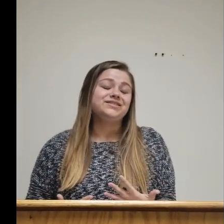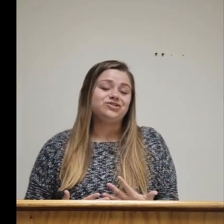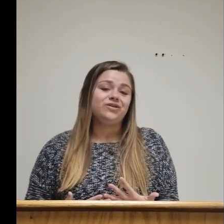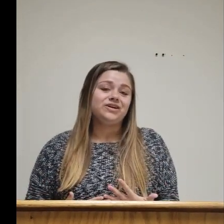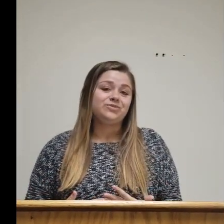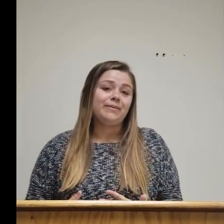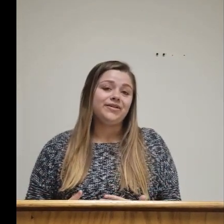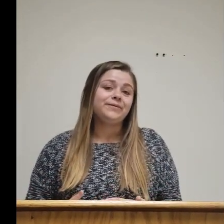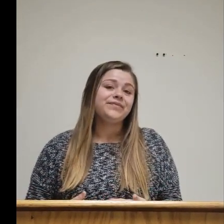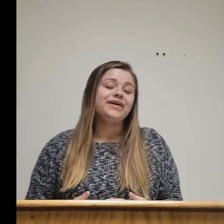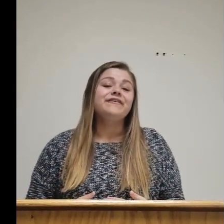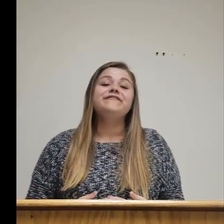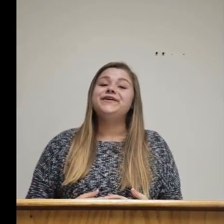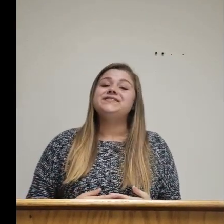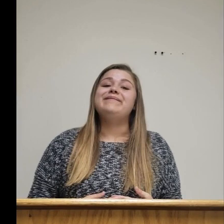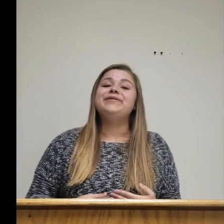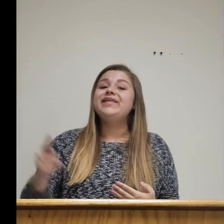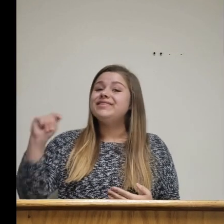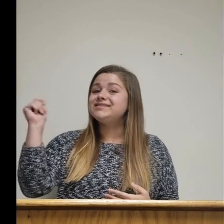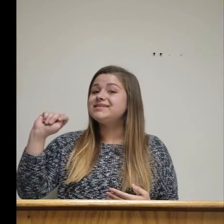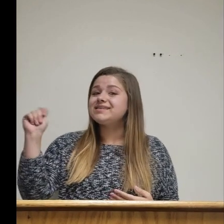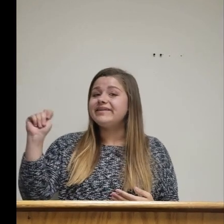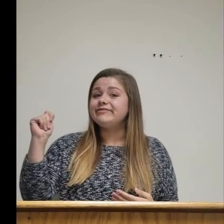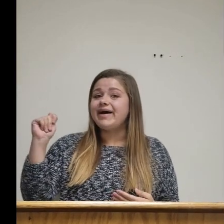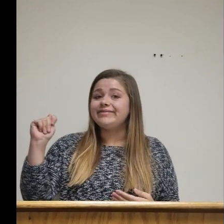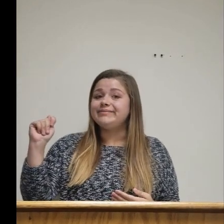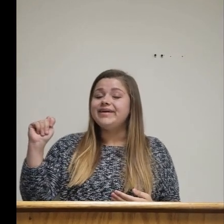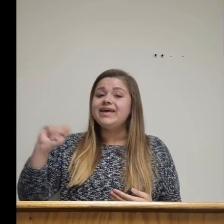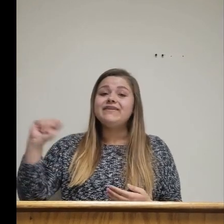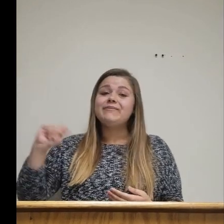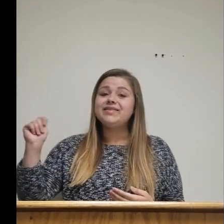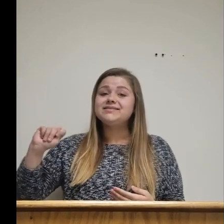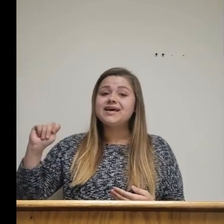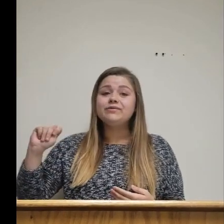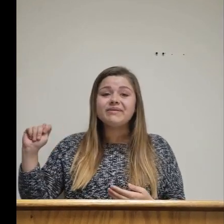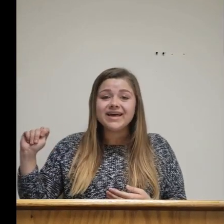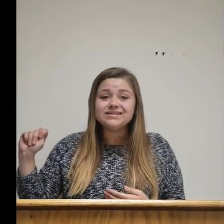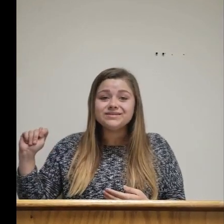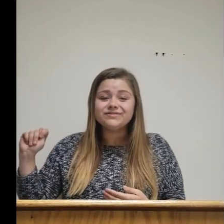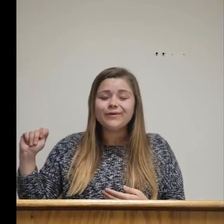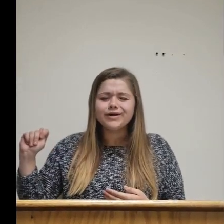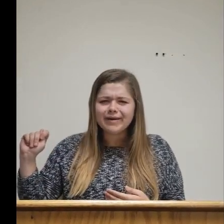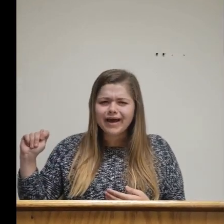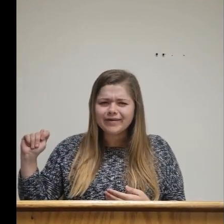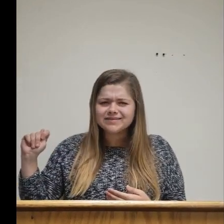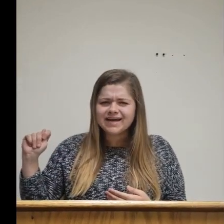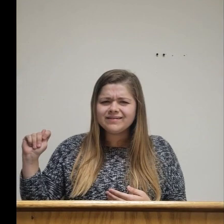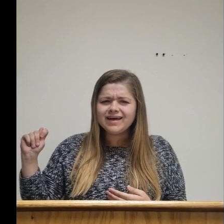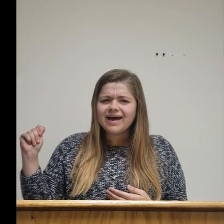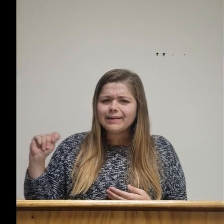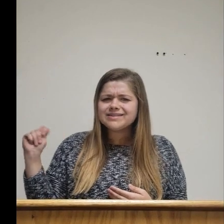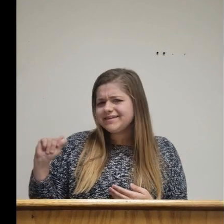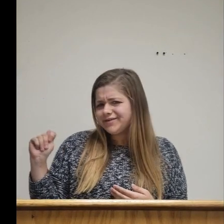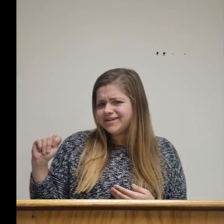get their message across properly. For example, this is a sign for bathroom. If I made the sign with my head tilted forward and my eyebrows